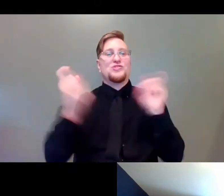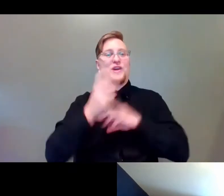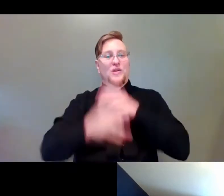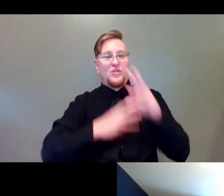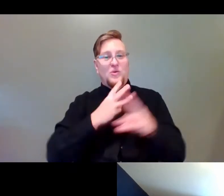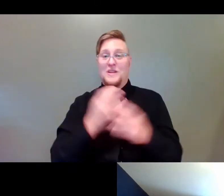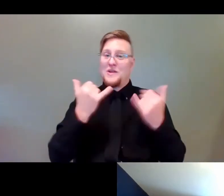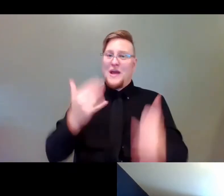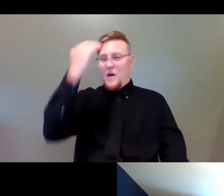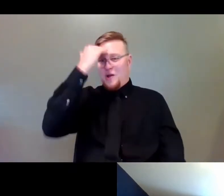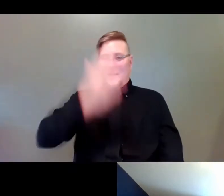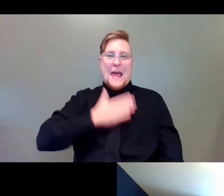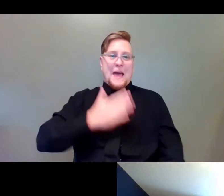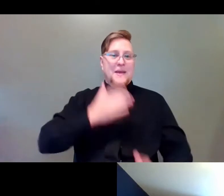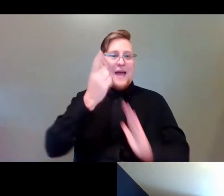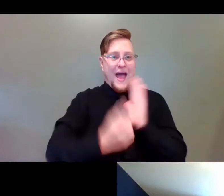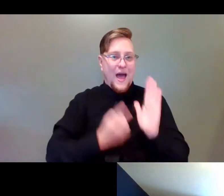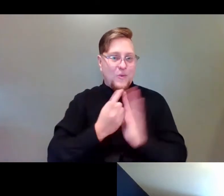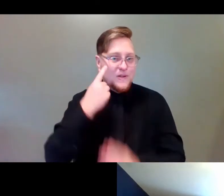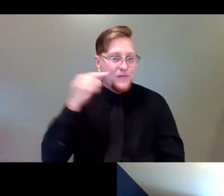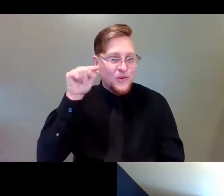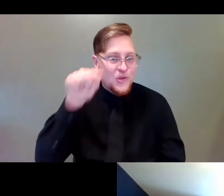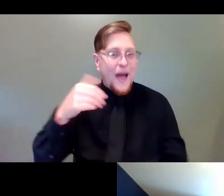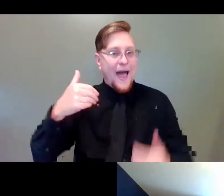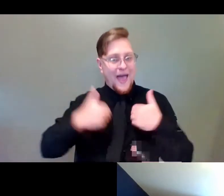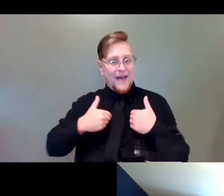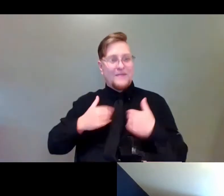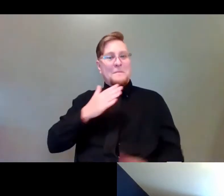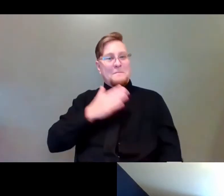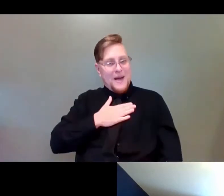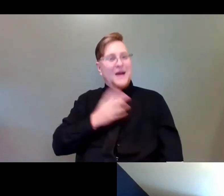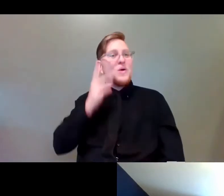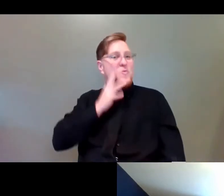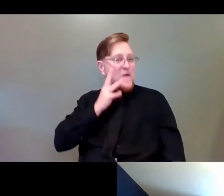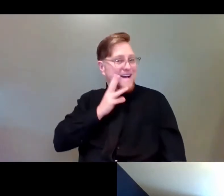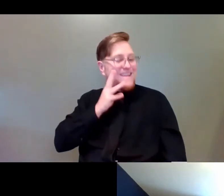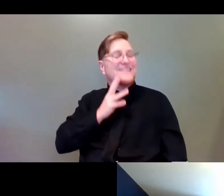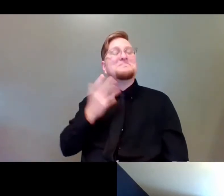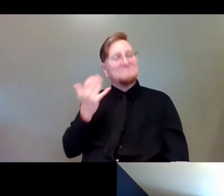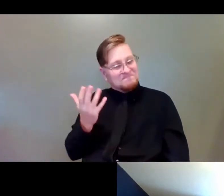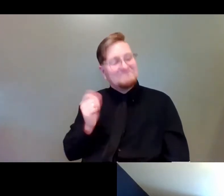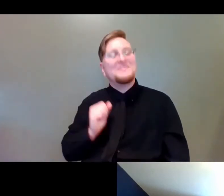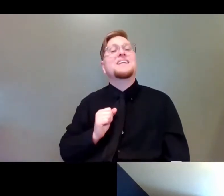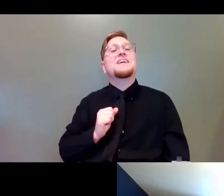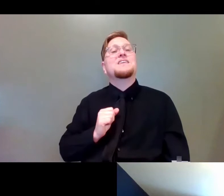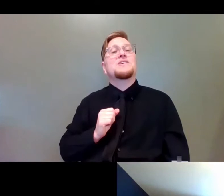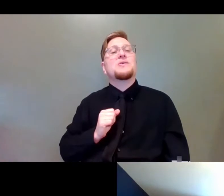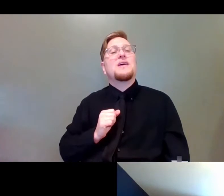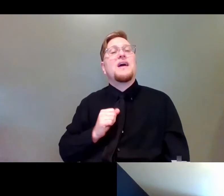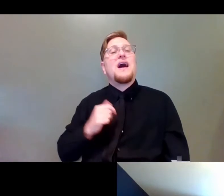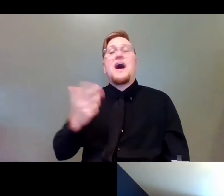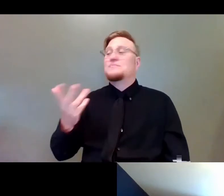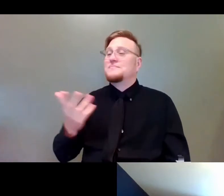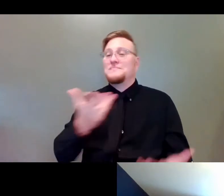know it's happy hour for all of you. I'm going to have my little drink, and I'm going to say that I would love to hear